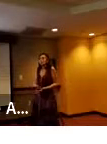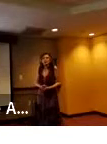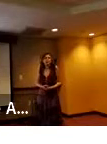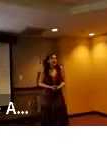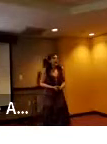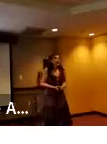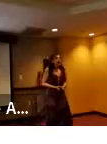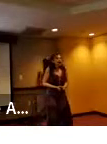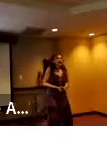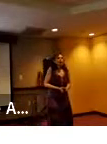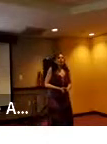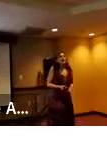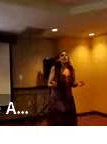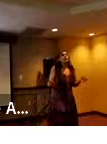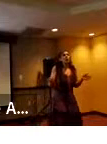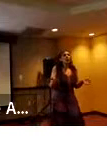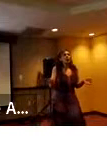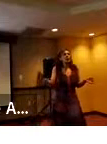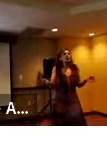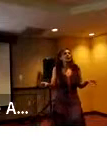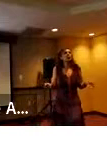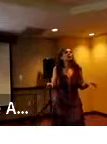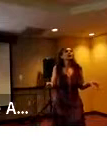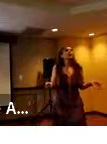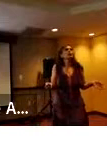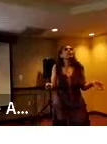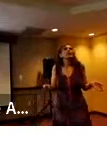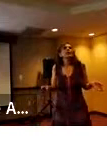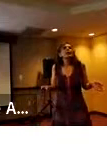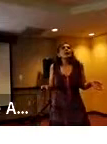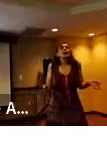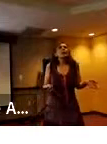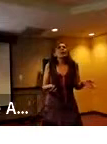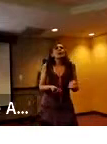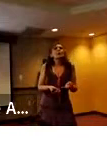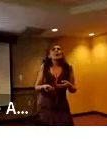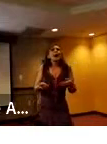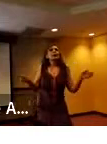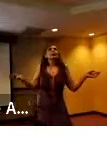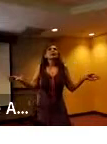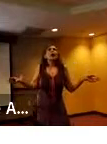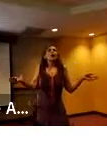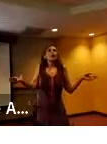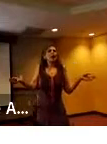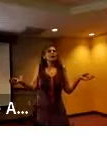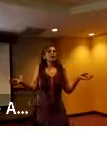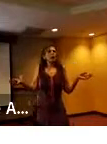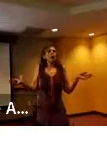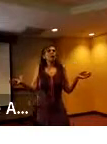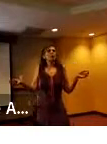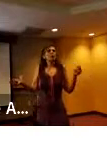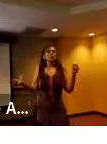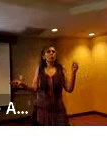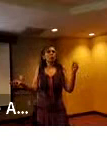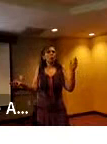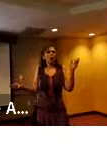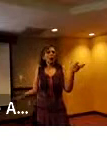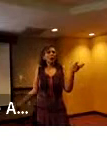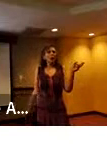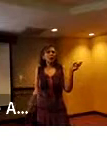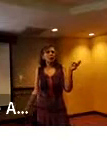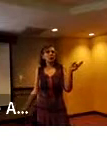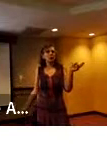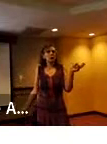that color might be. And a great example of this would be the fashion of having, there was